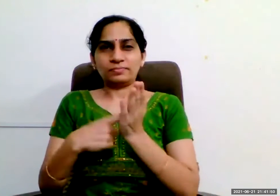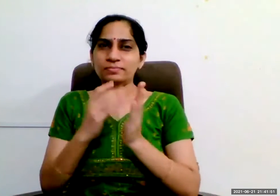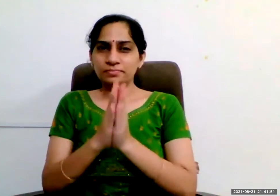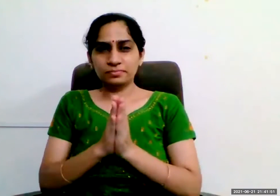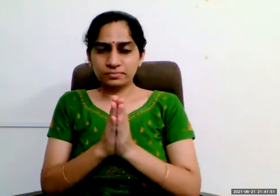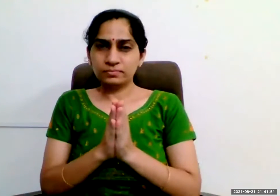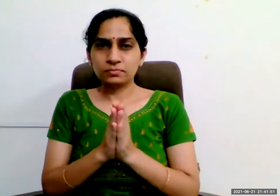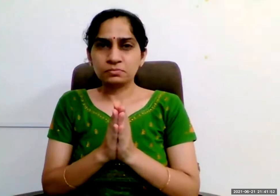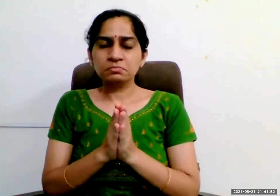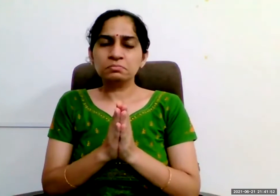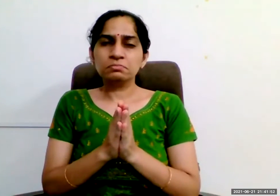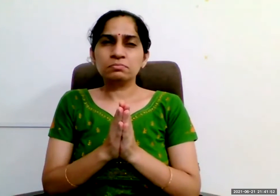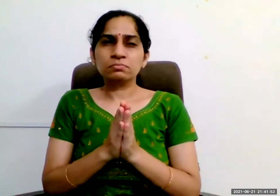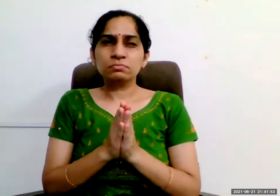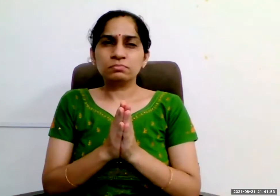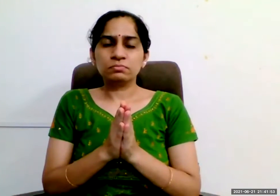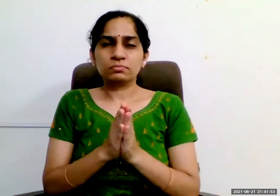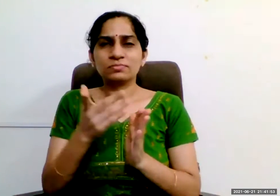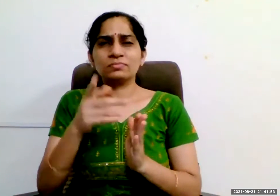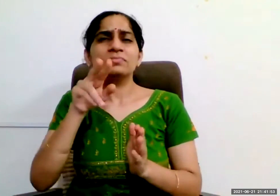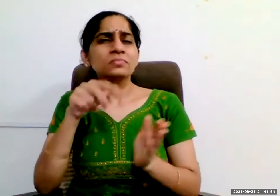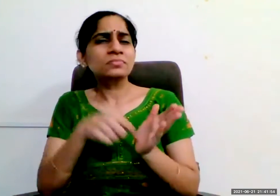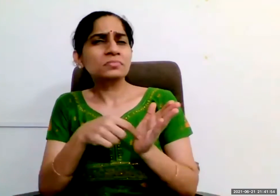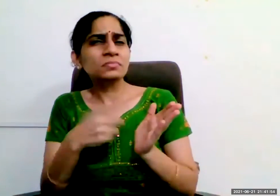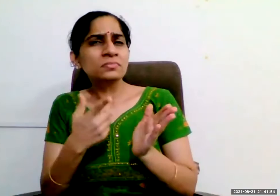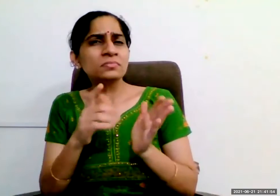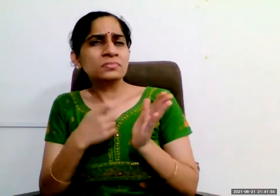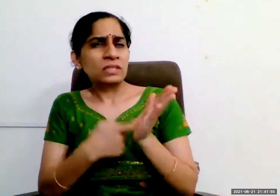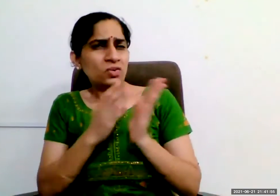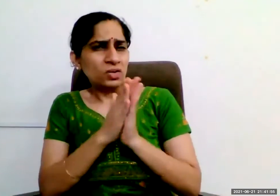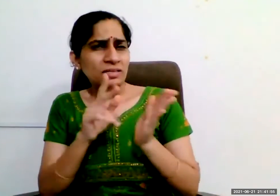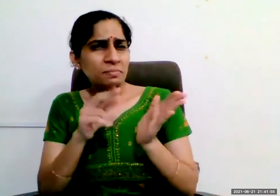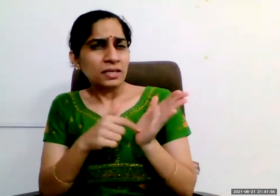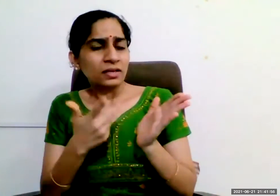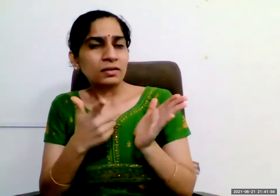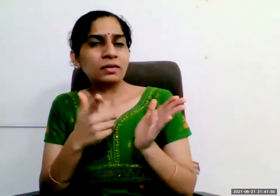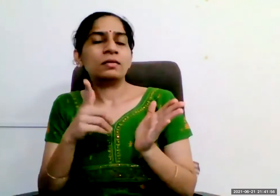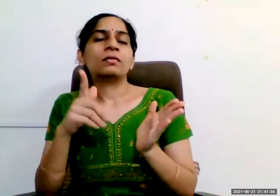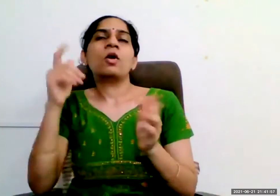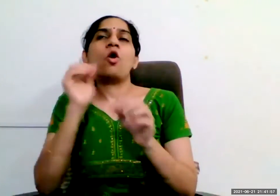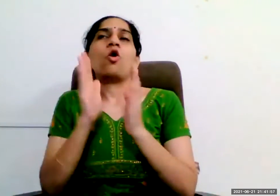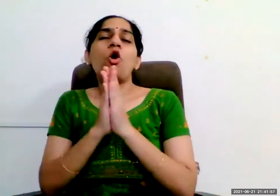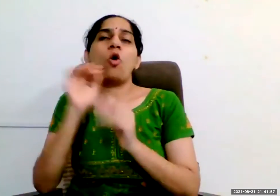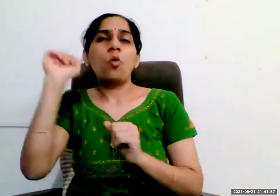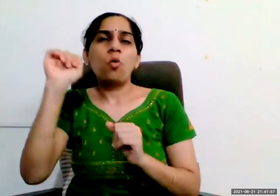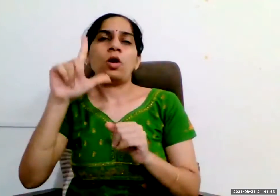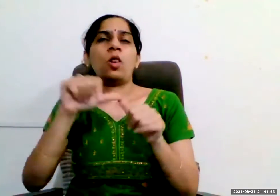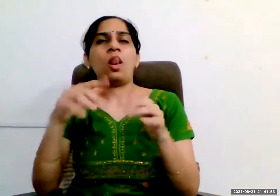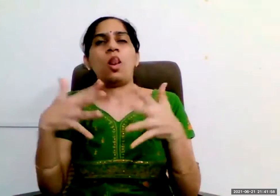religion means the law of God. Religion has been made by Lord, and we are